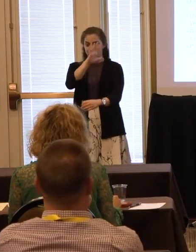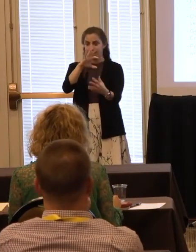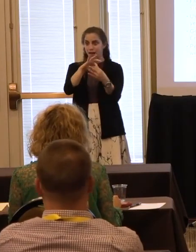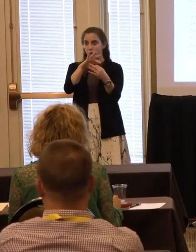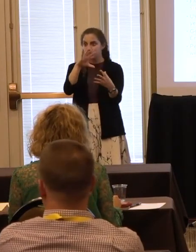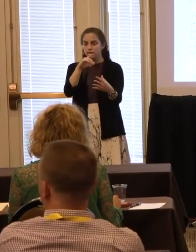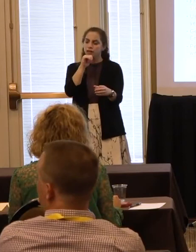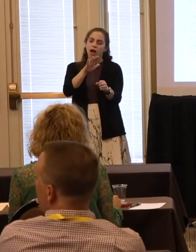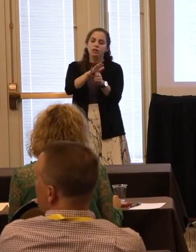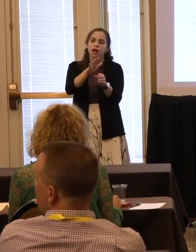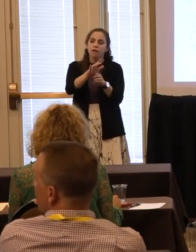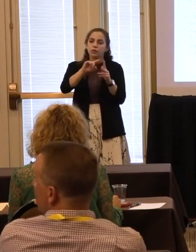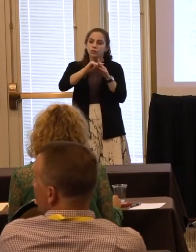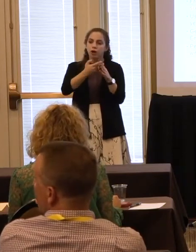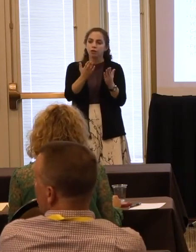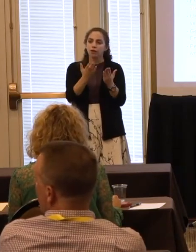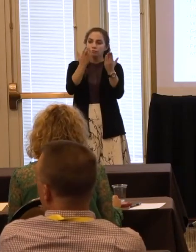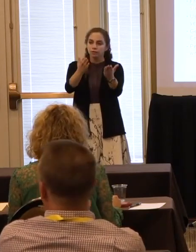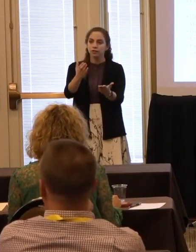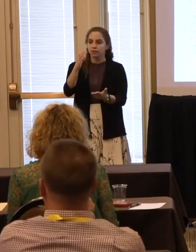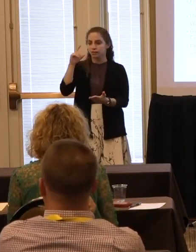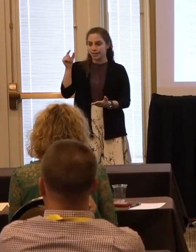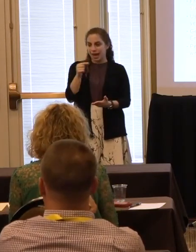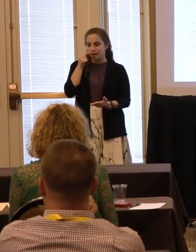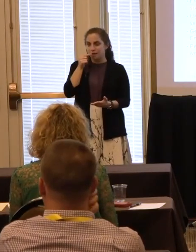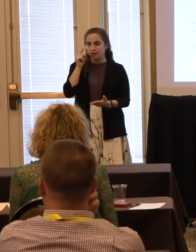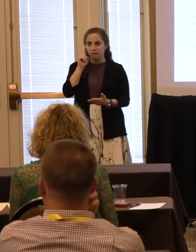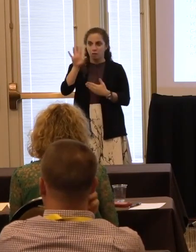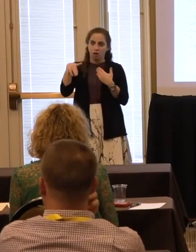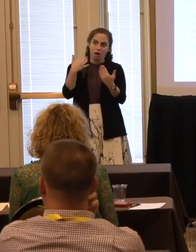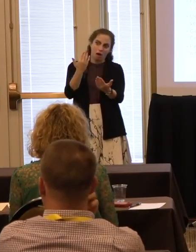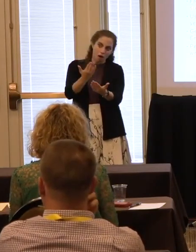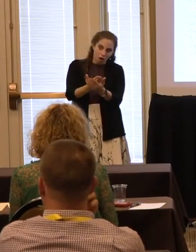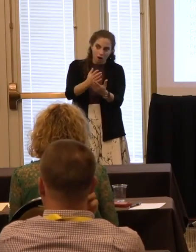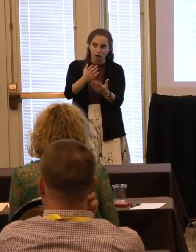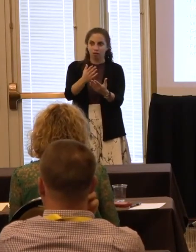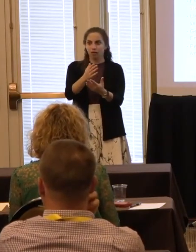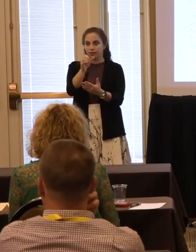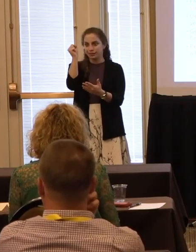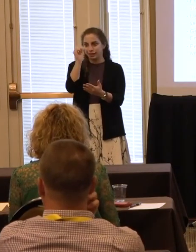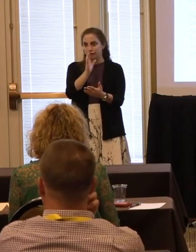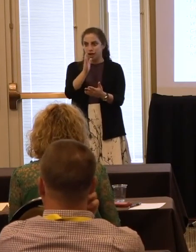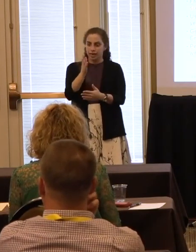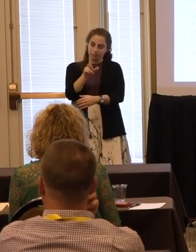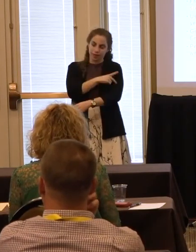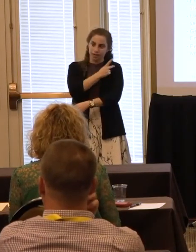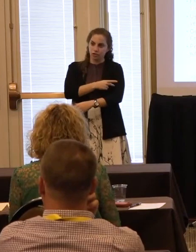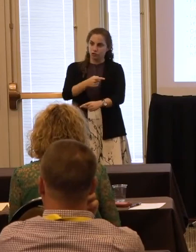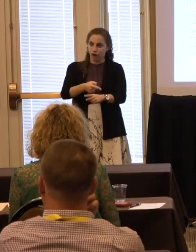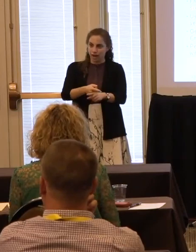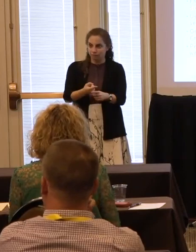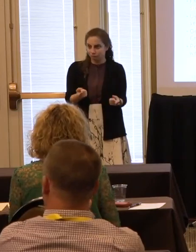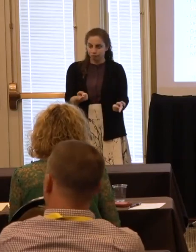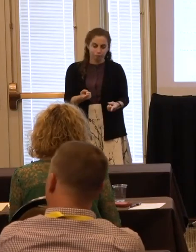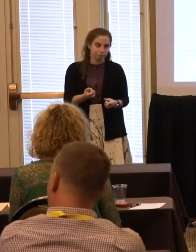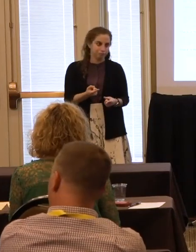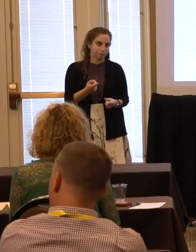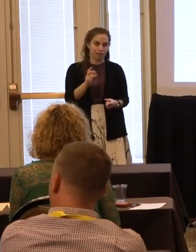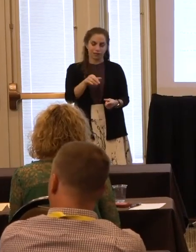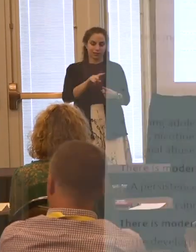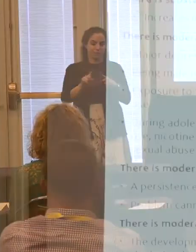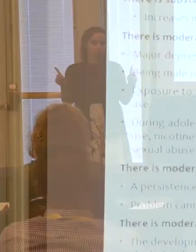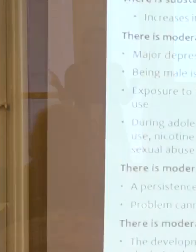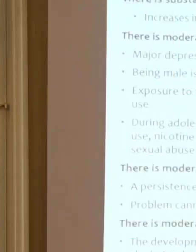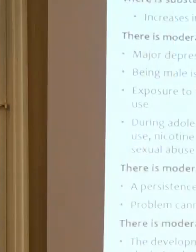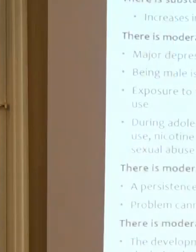is not enough to start recommending cannabis for all of our schizophrenic patients, right? Totally